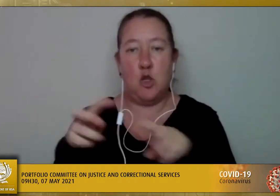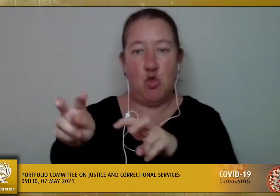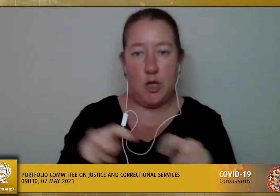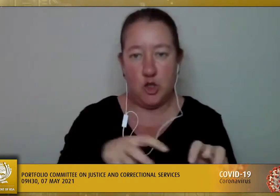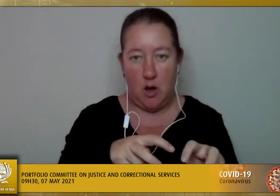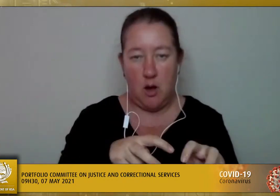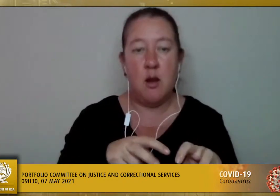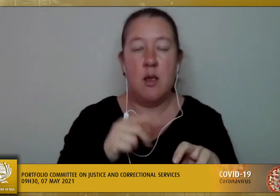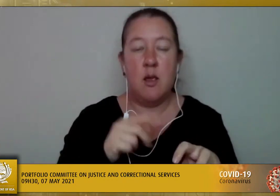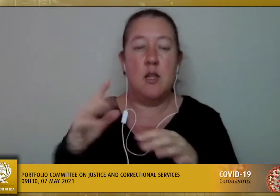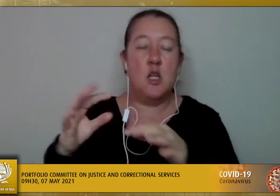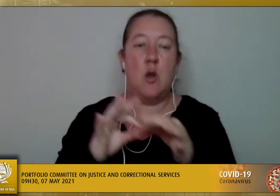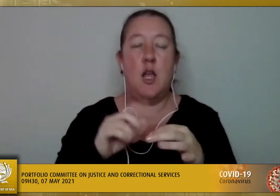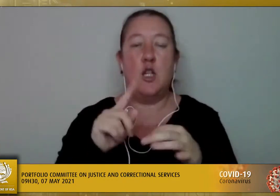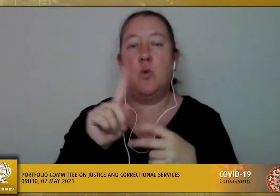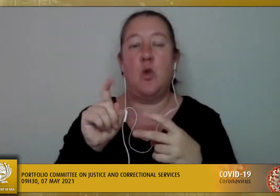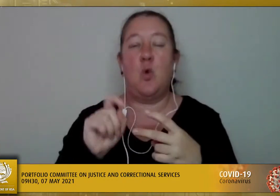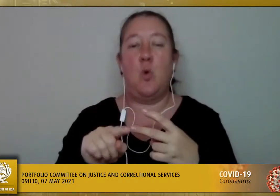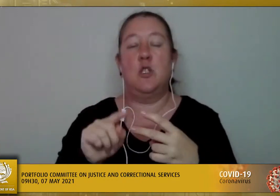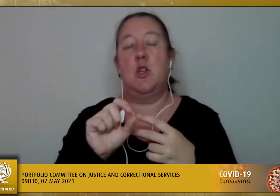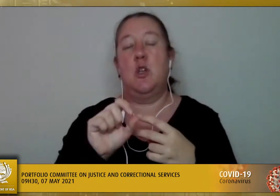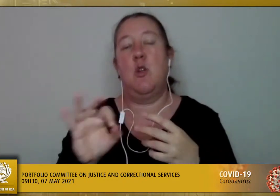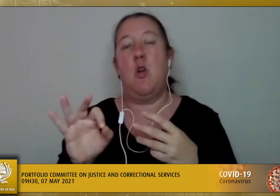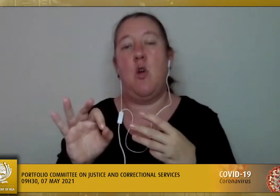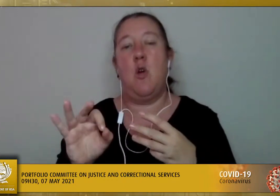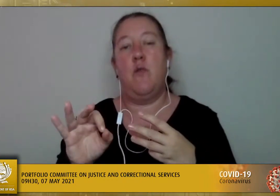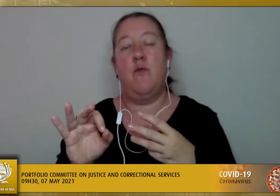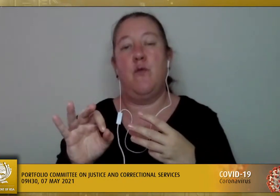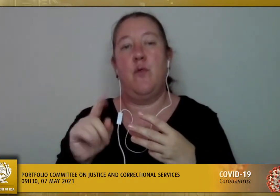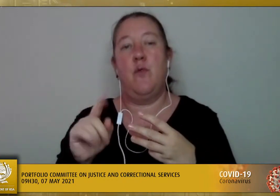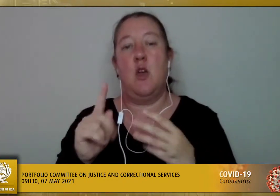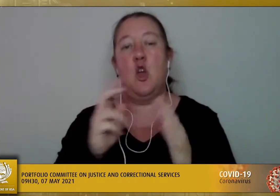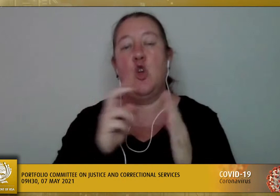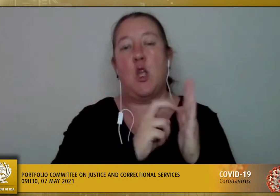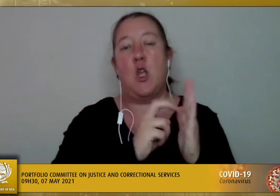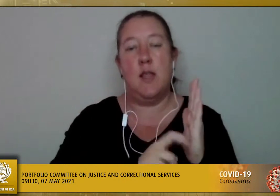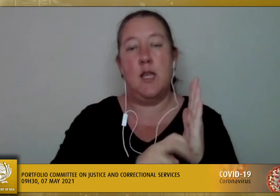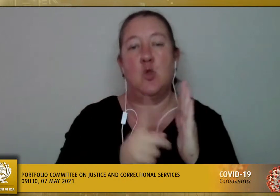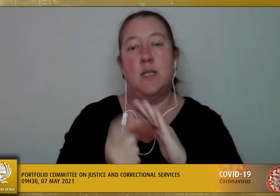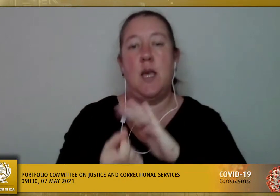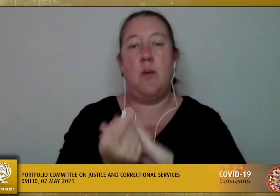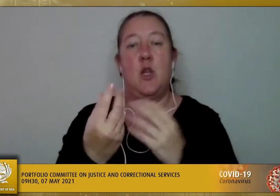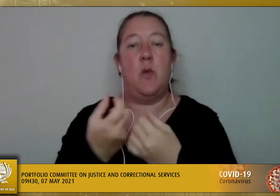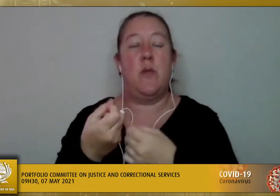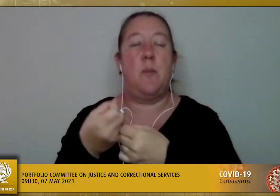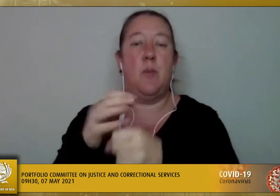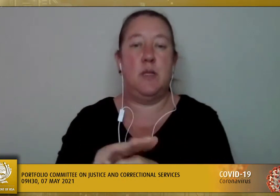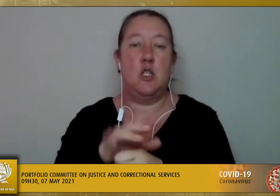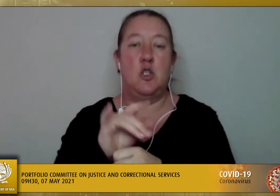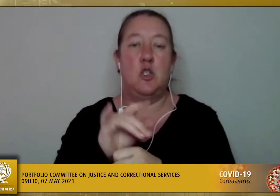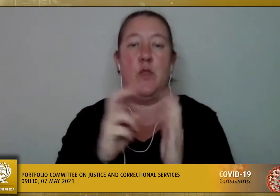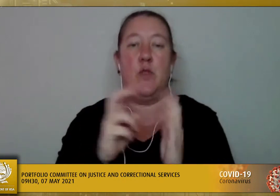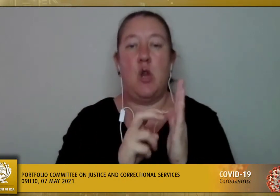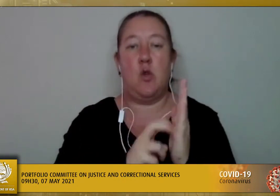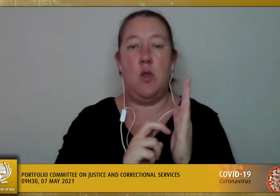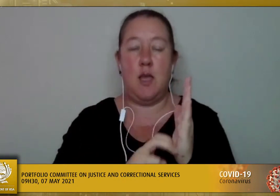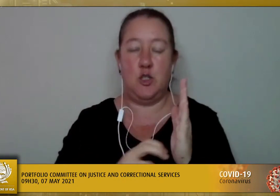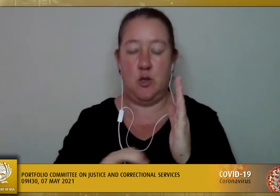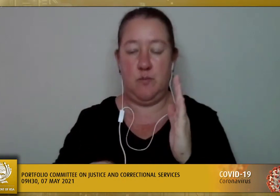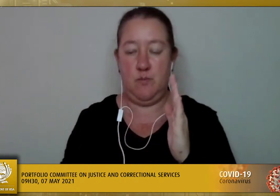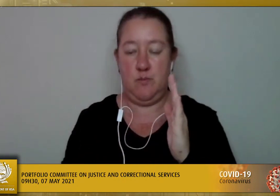um and it's related to the question of of um the regulation and what's happening with implementation of the regulation